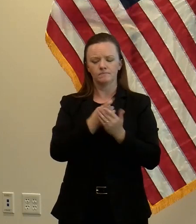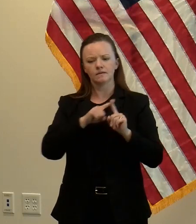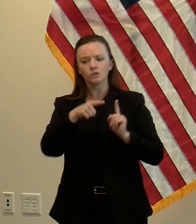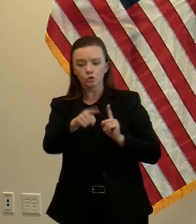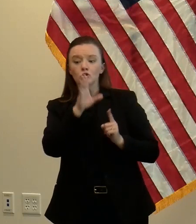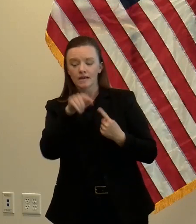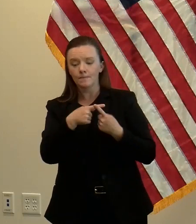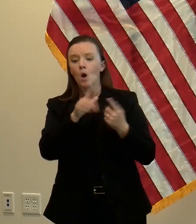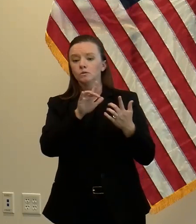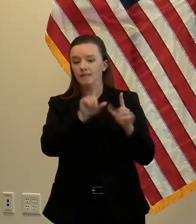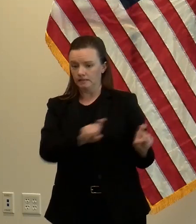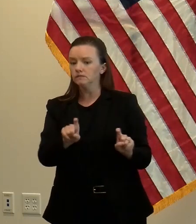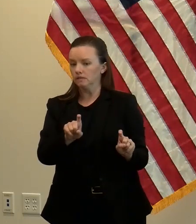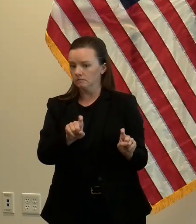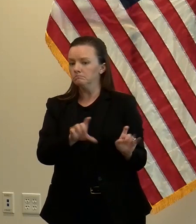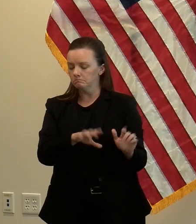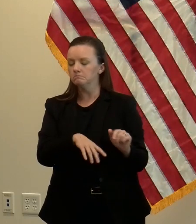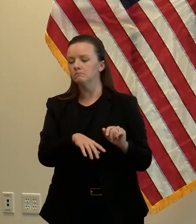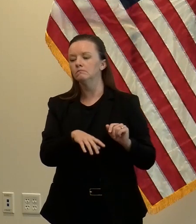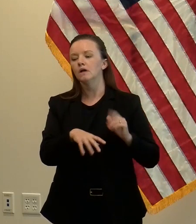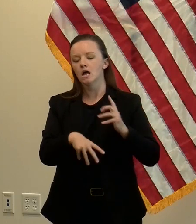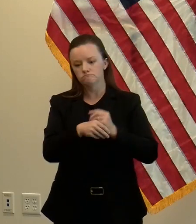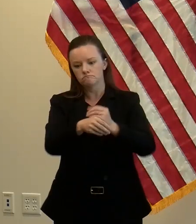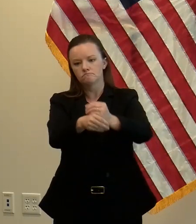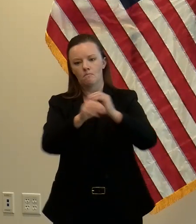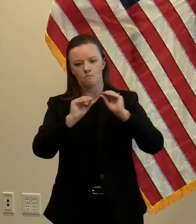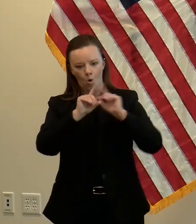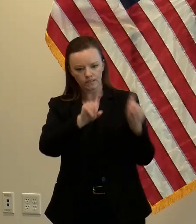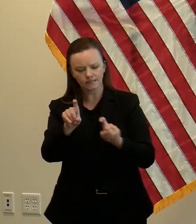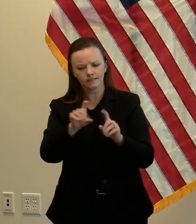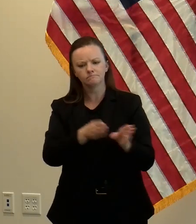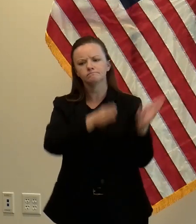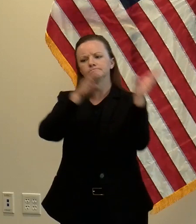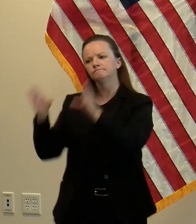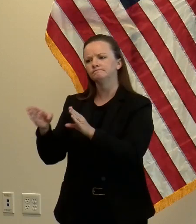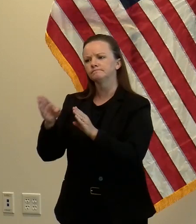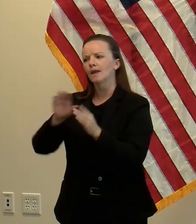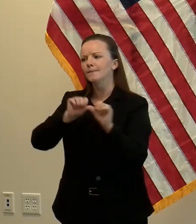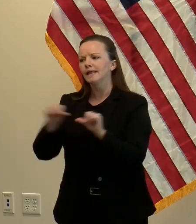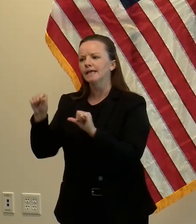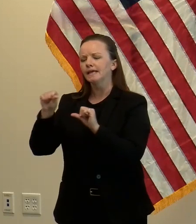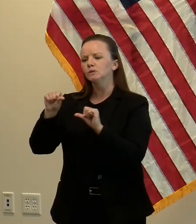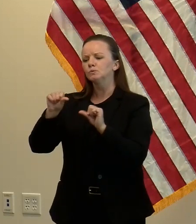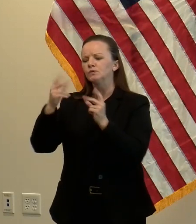testing and expanding its availability. What about the ability to trace the